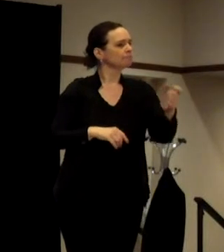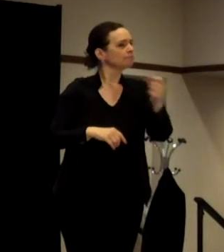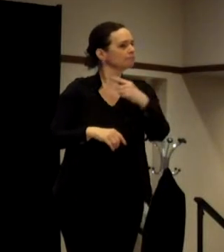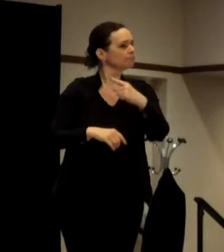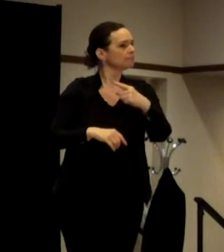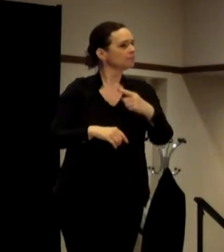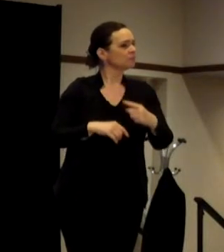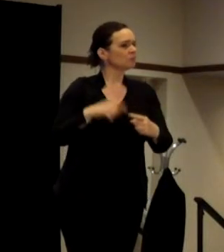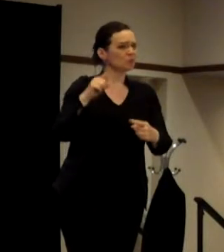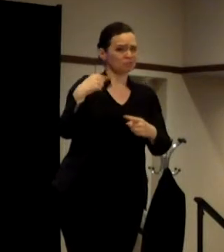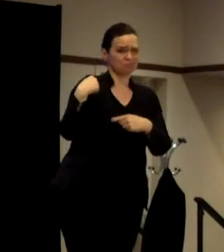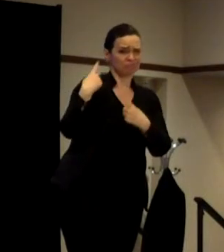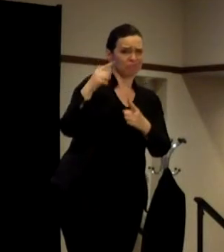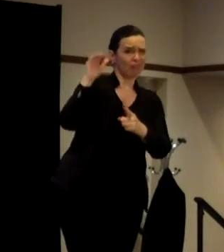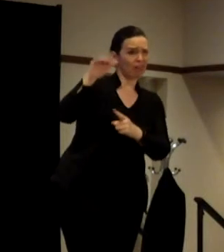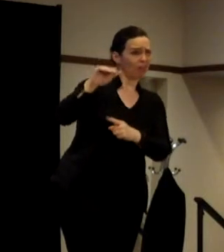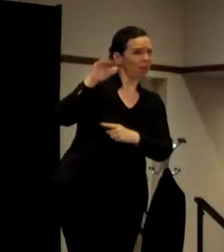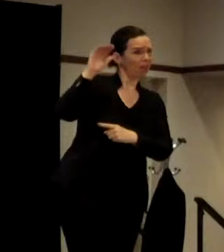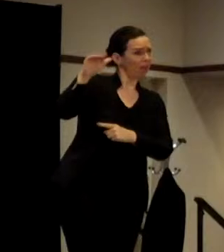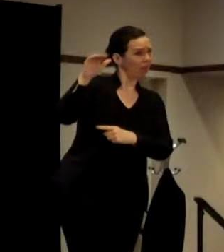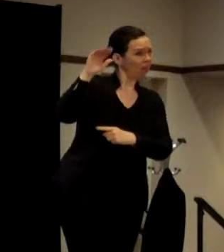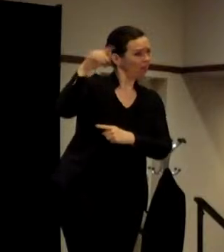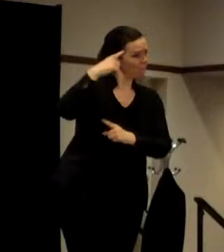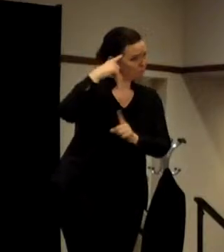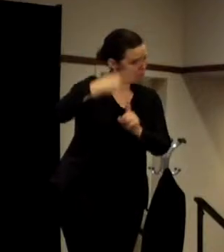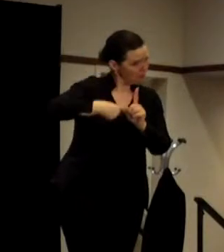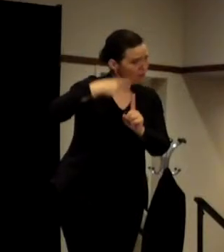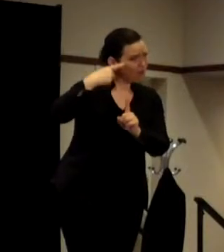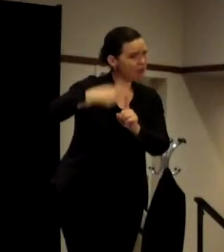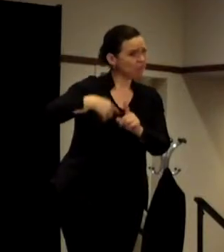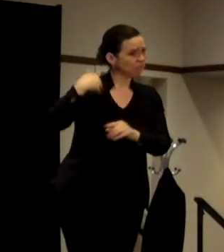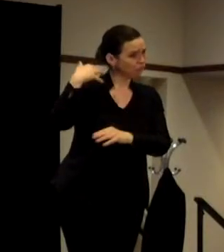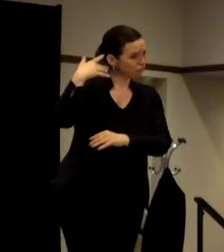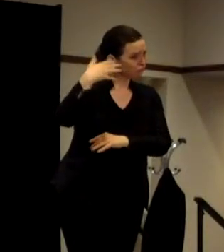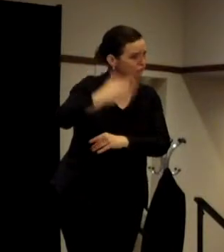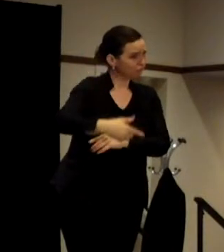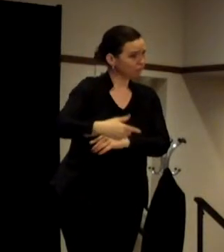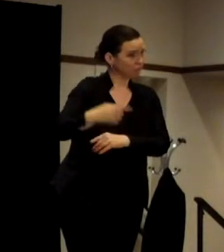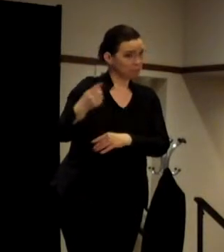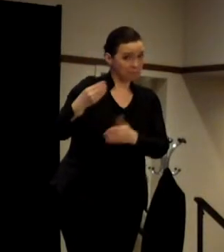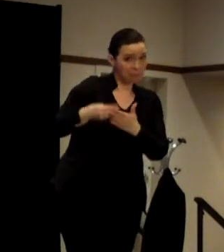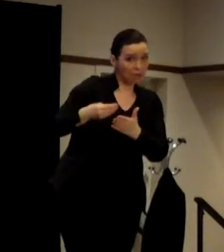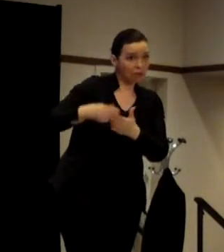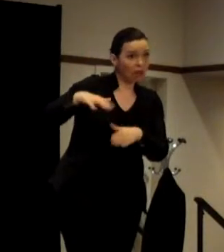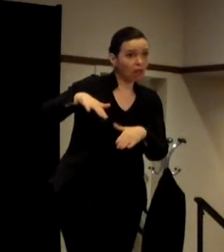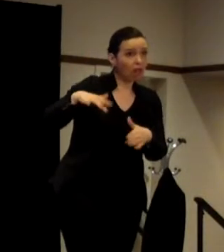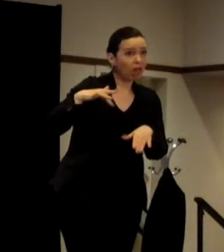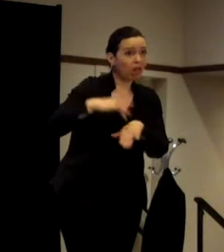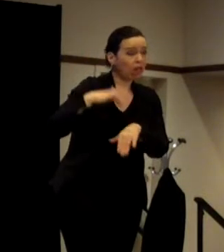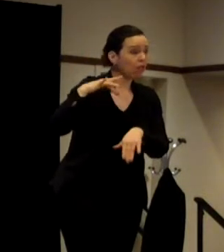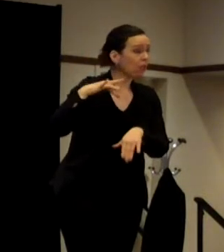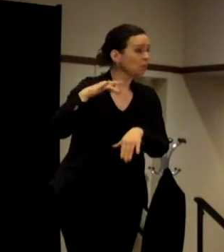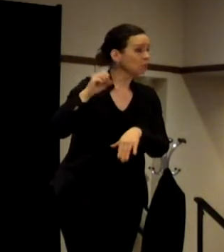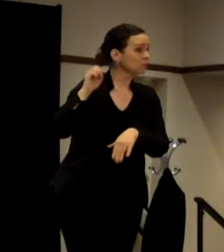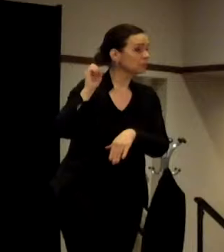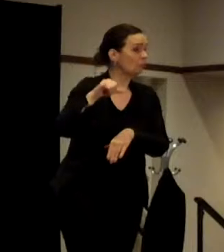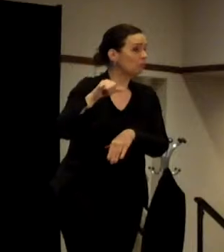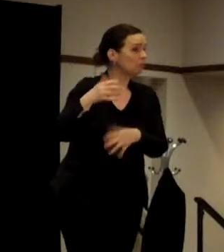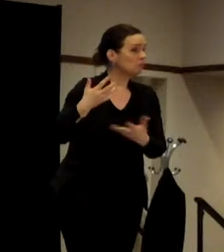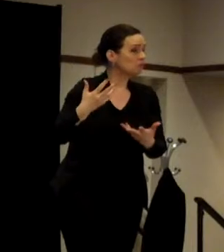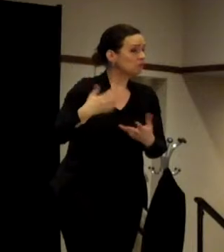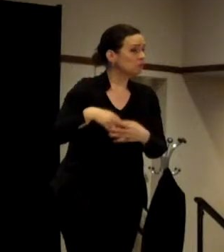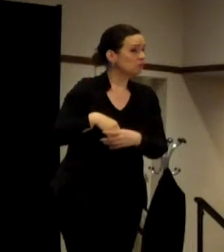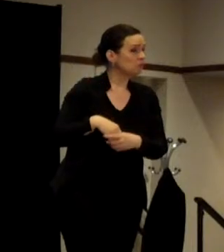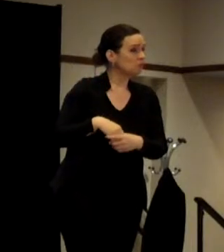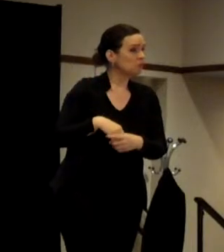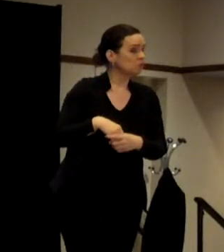this coming at the right time? Instead of that money going to actual pandemic expenses, it sounds like it's timing out to